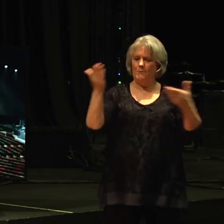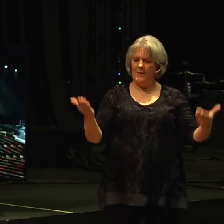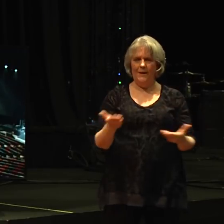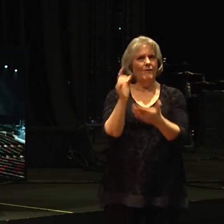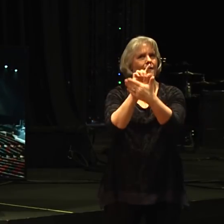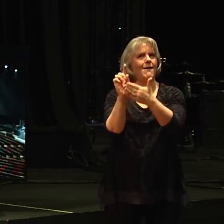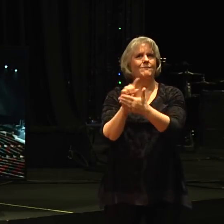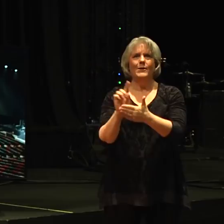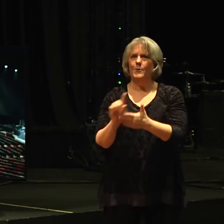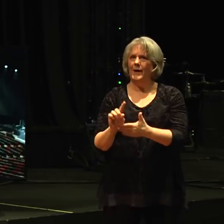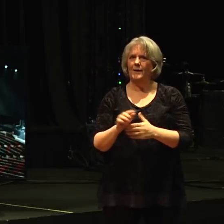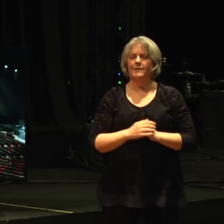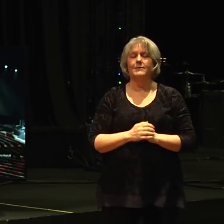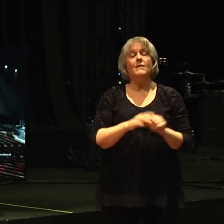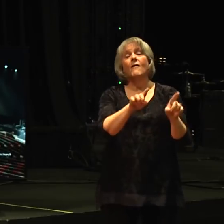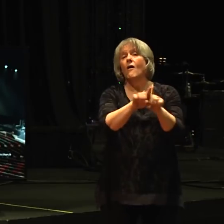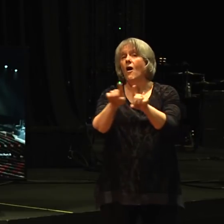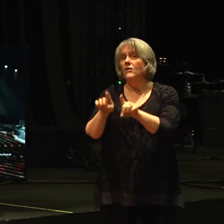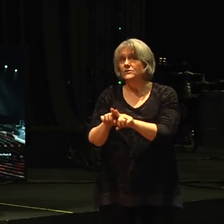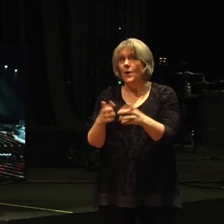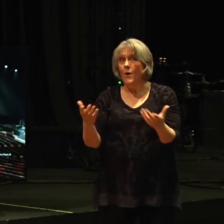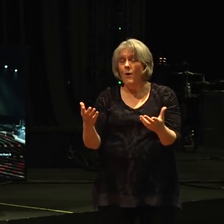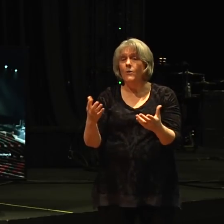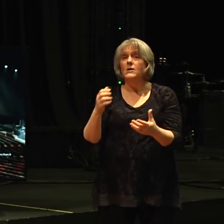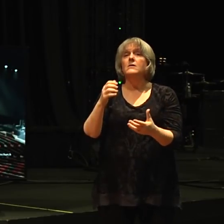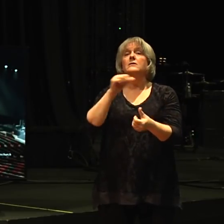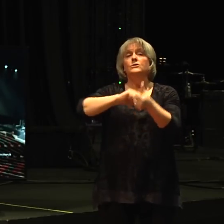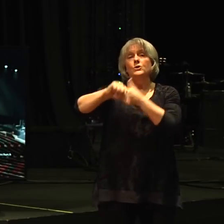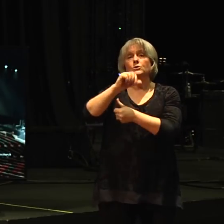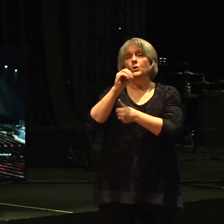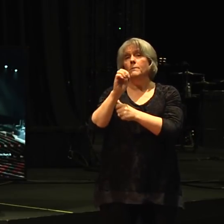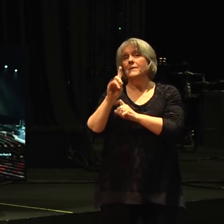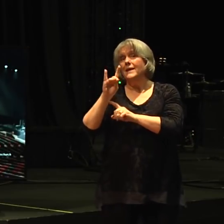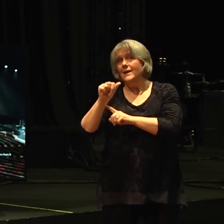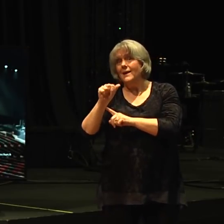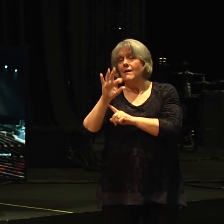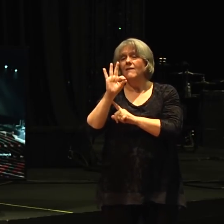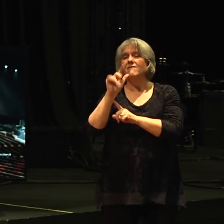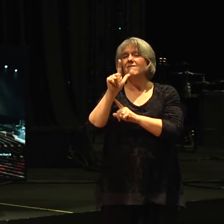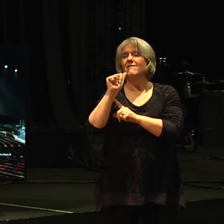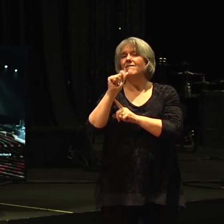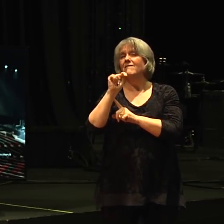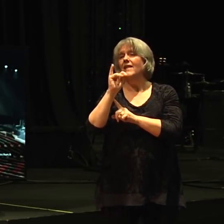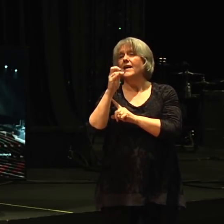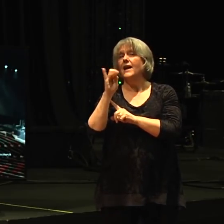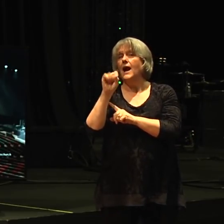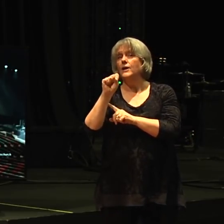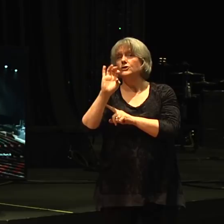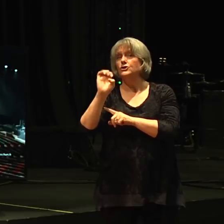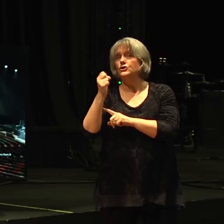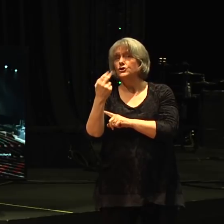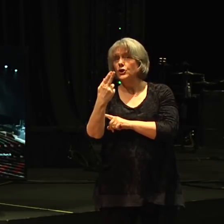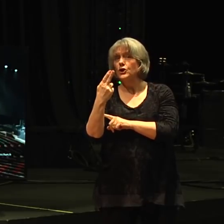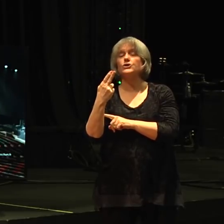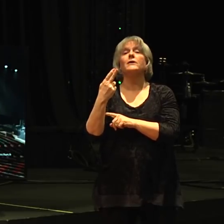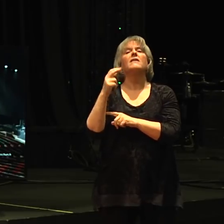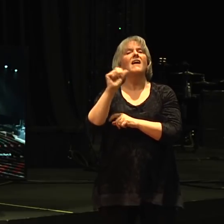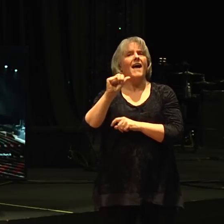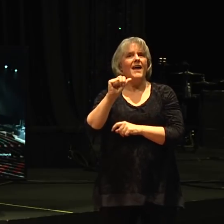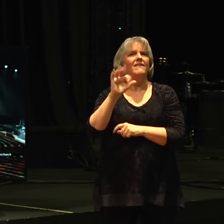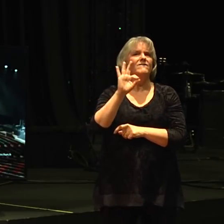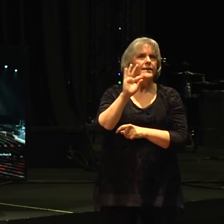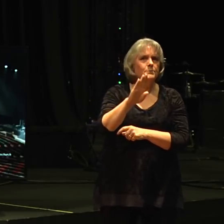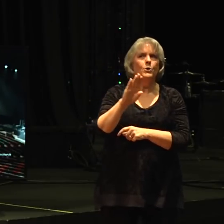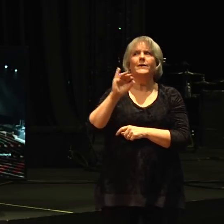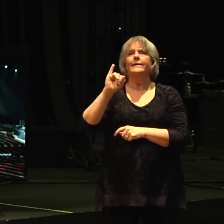week. On top of that, if you want to check out our social media, Flatirons Church at Facebook and Instagram and Twitter, we're